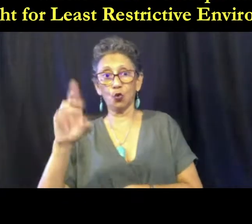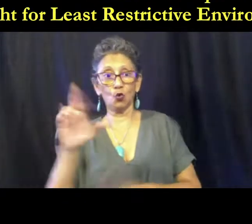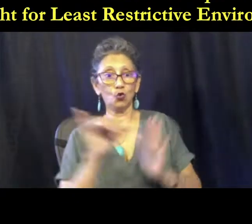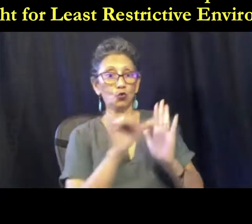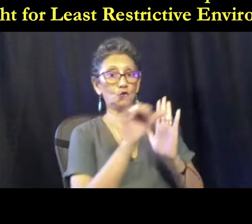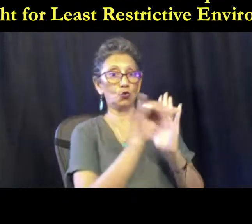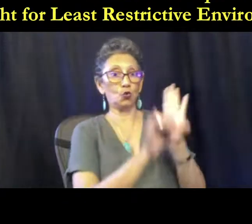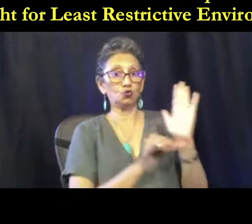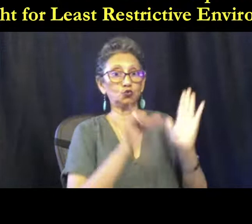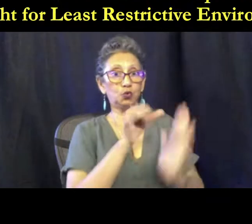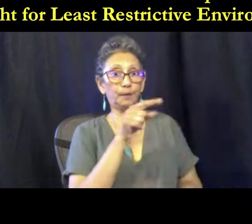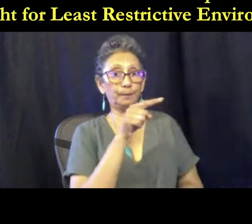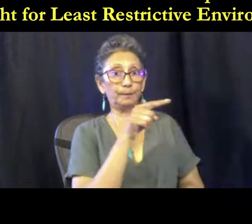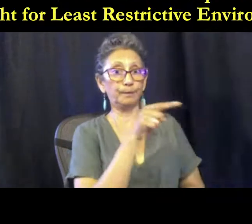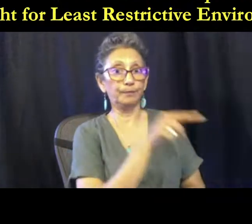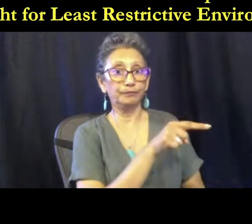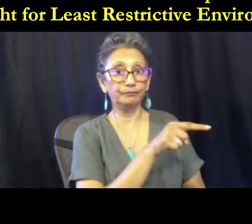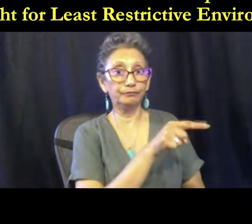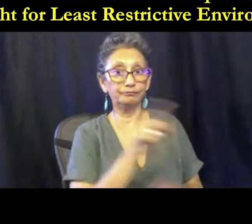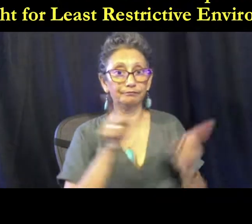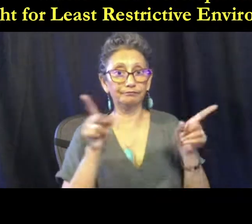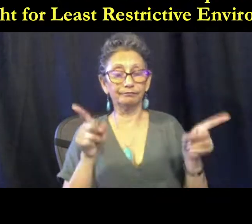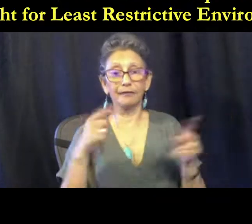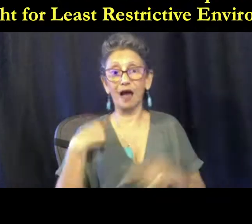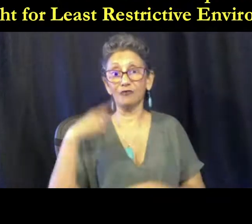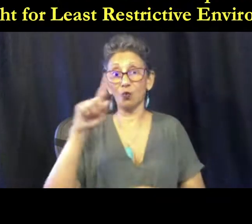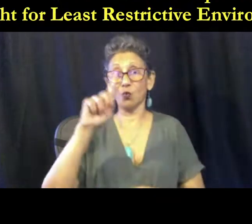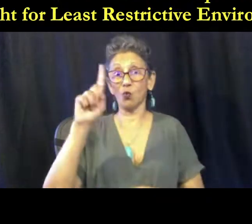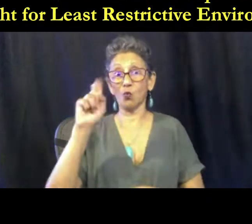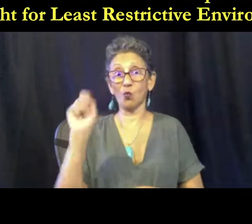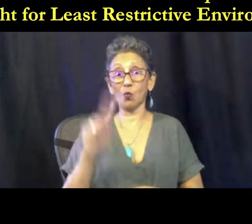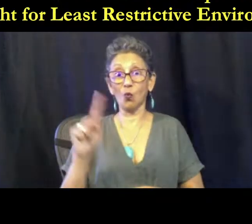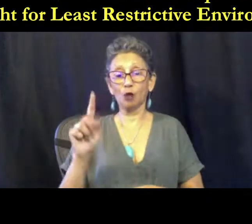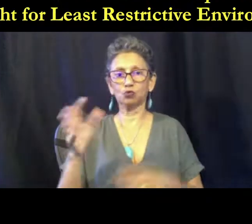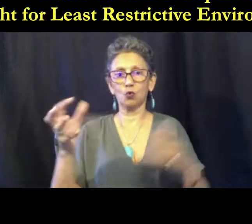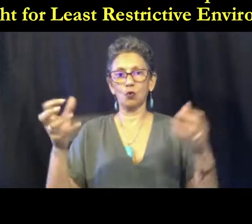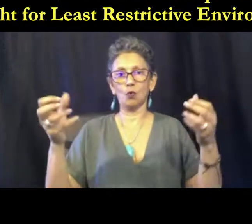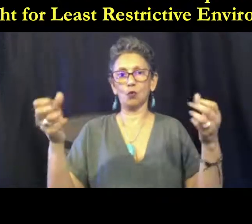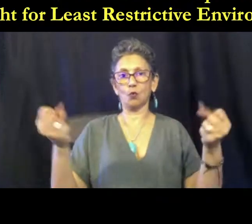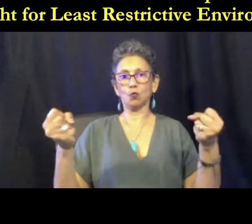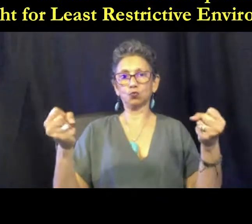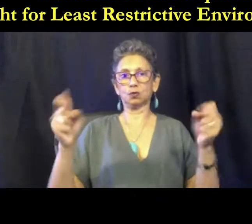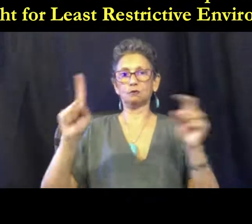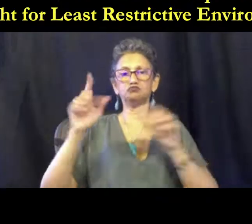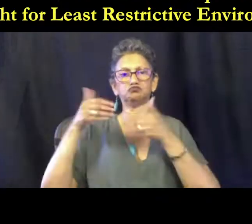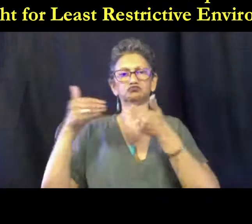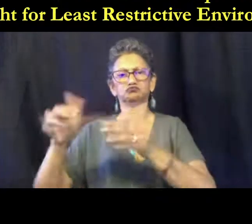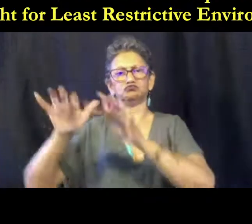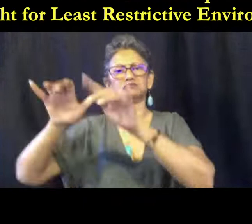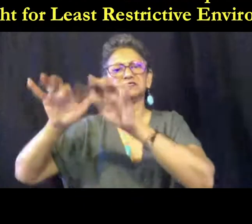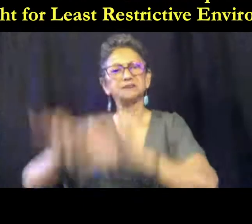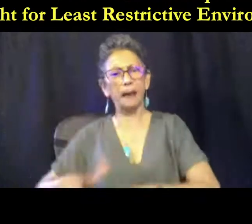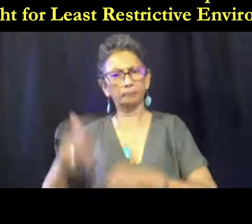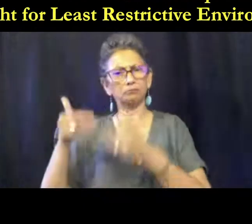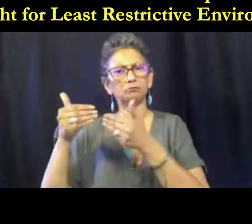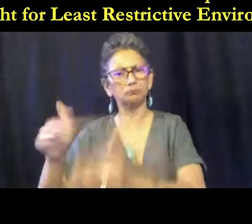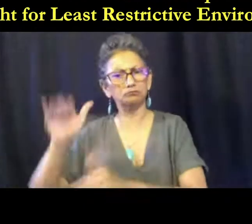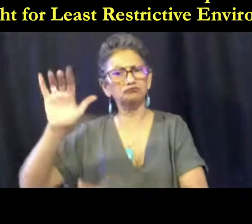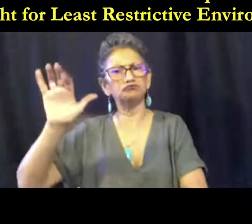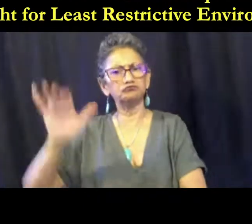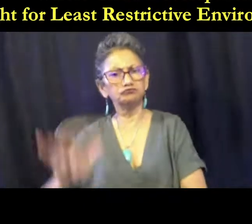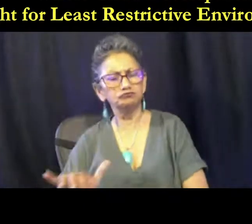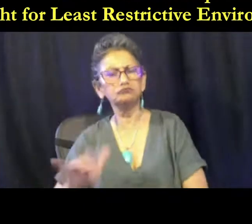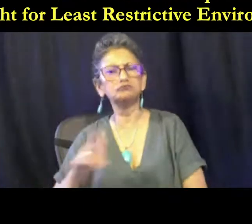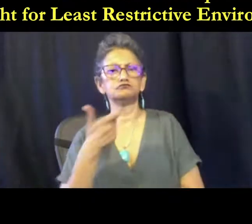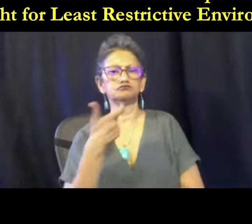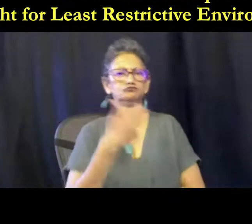First of all, those of you who are watching the live stream on Facebook or YouTube, if you have a question,